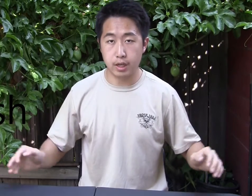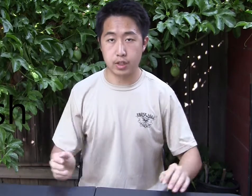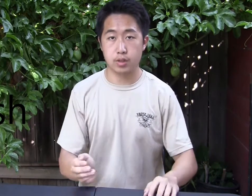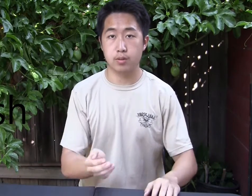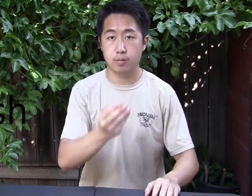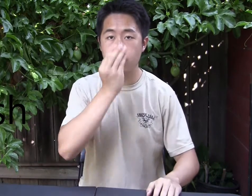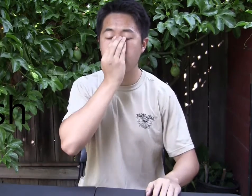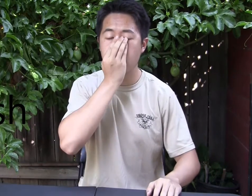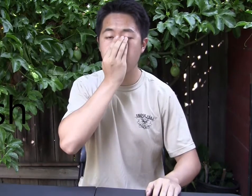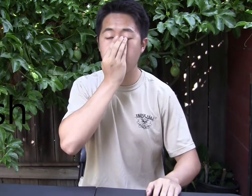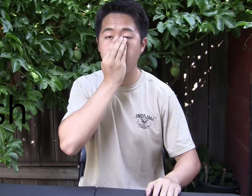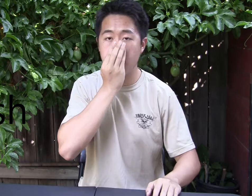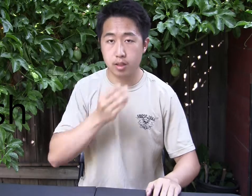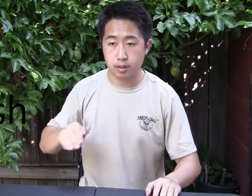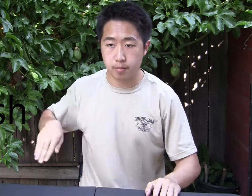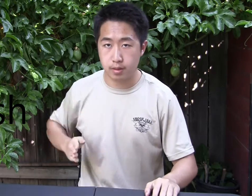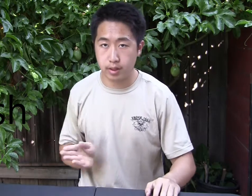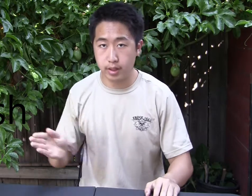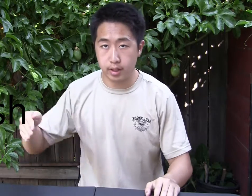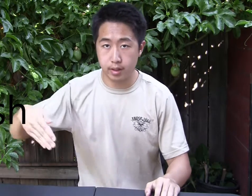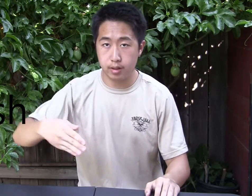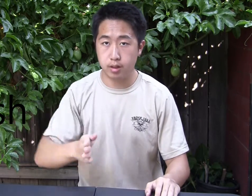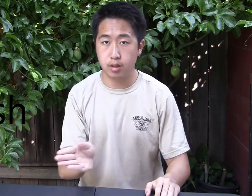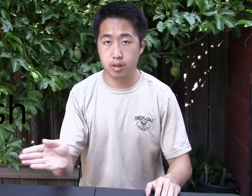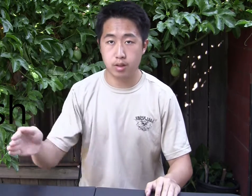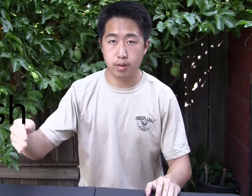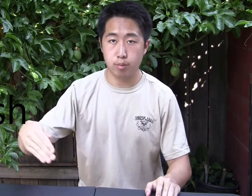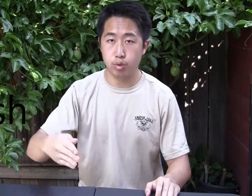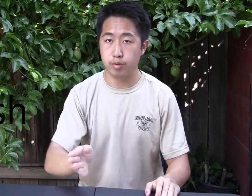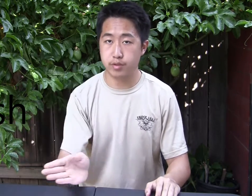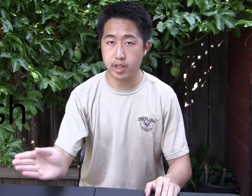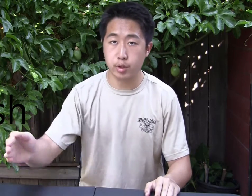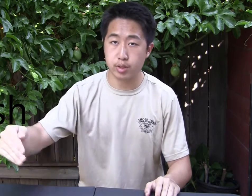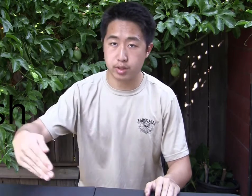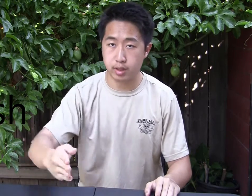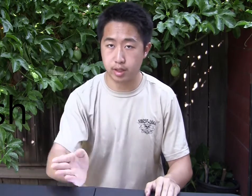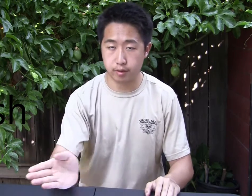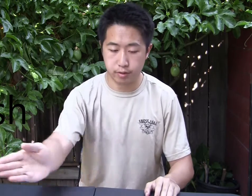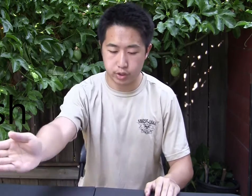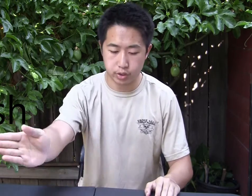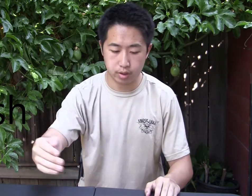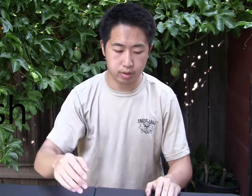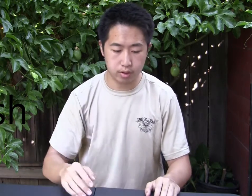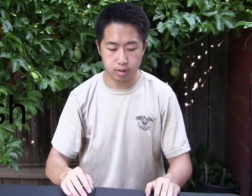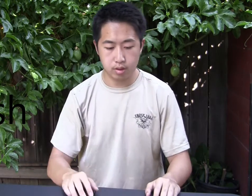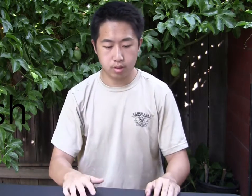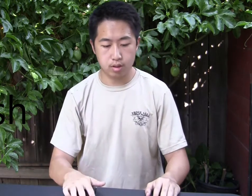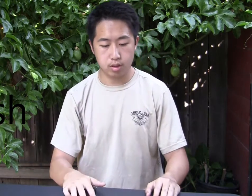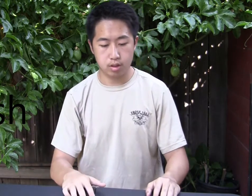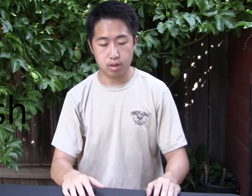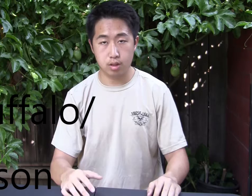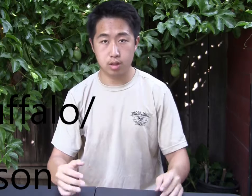Fish. Water, and then move sinuously like a fish.